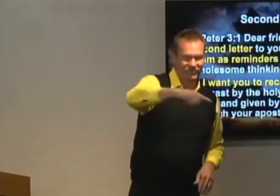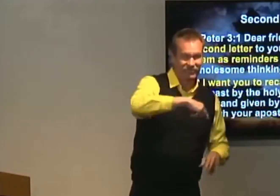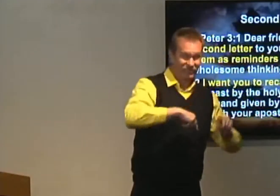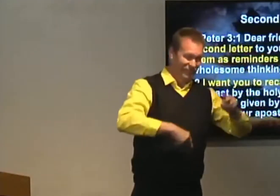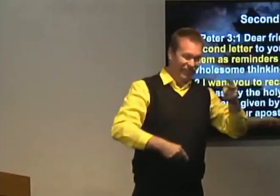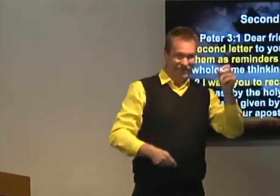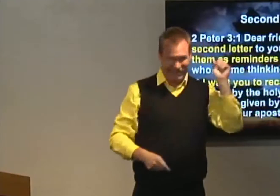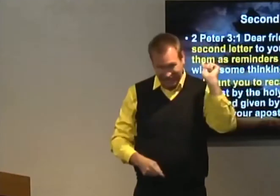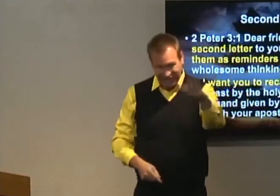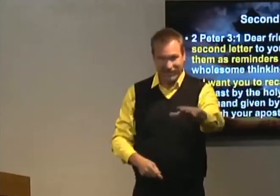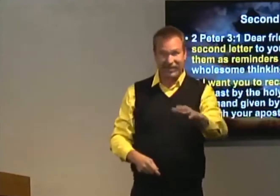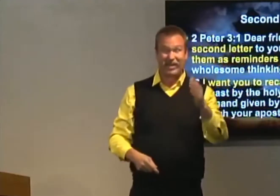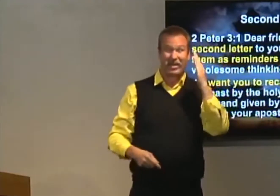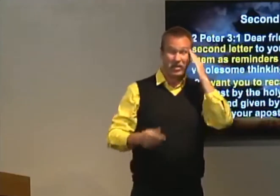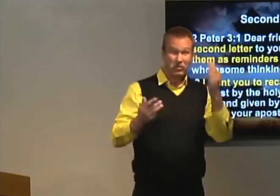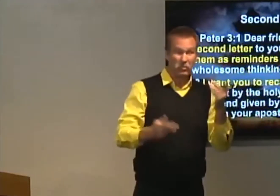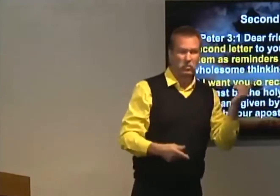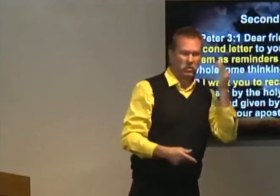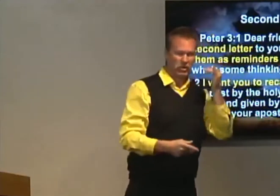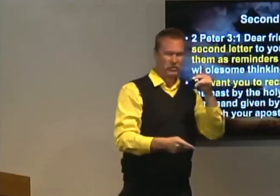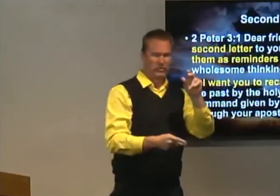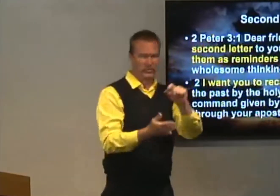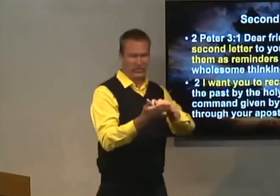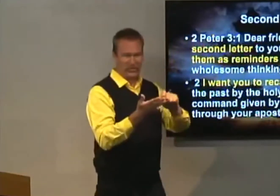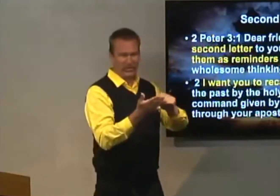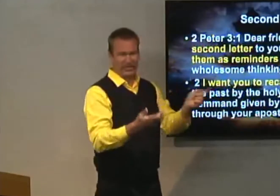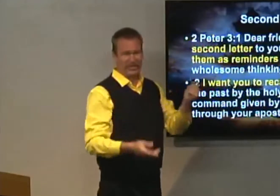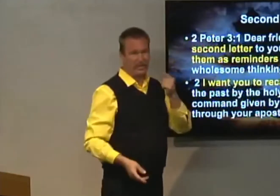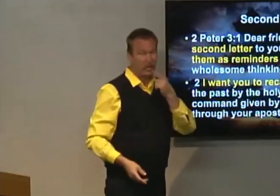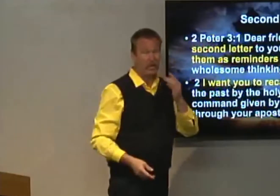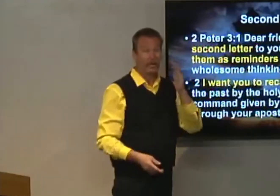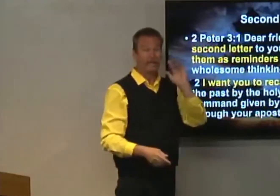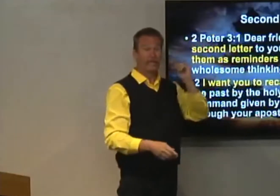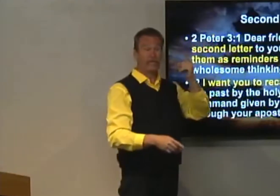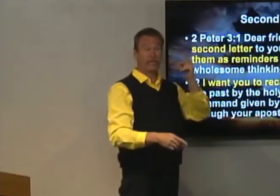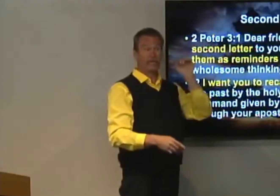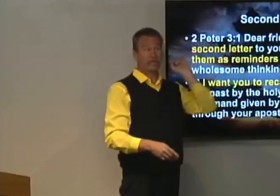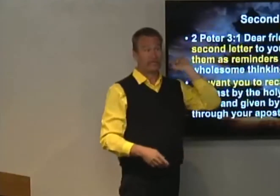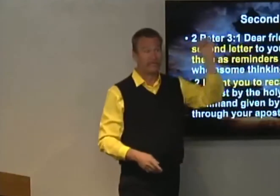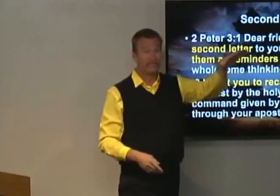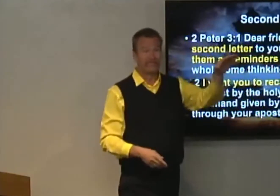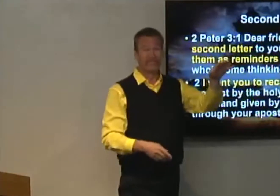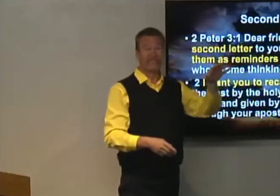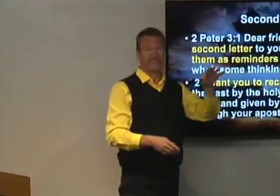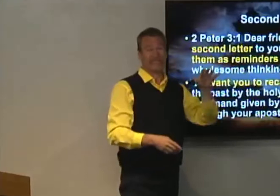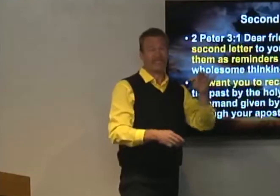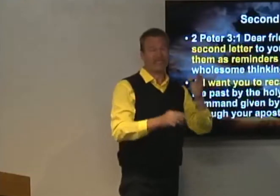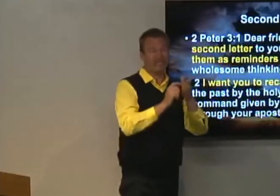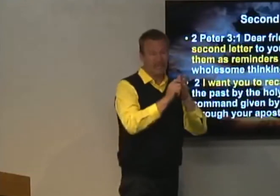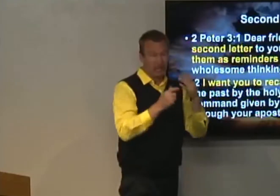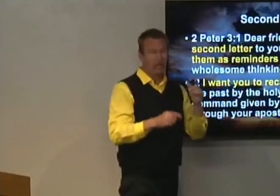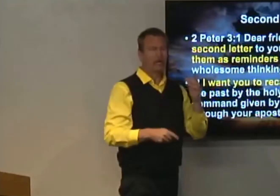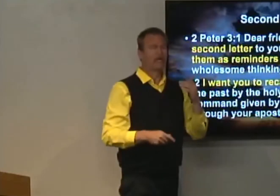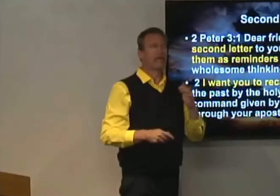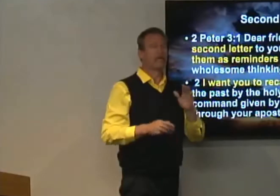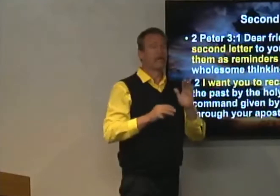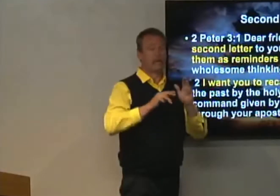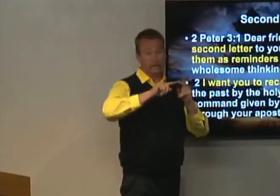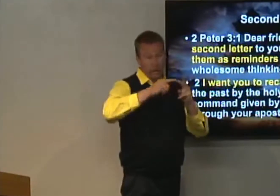thinking. So, you see, this second letter, he was reminding these people as well. The first missive that he sent, you know, he